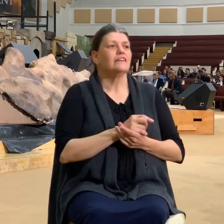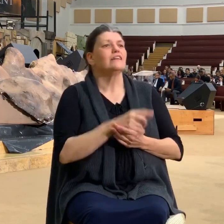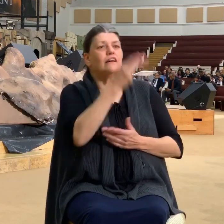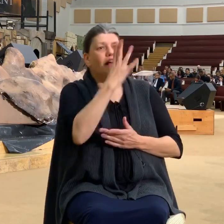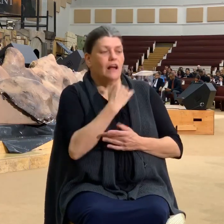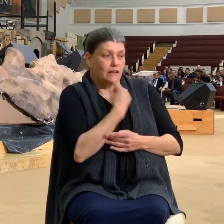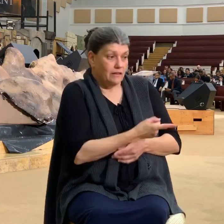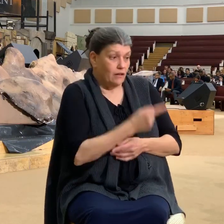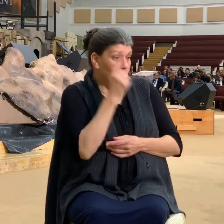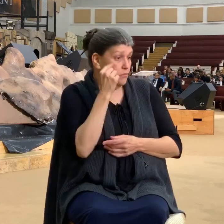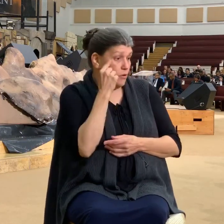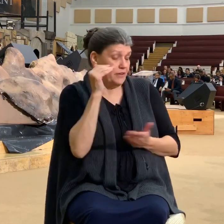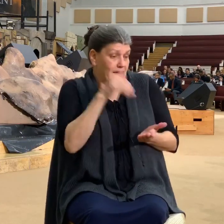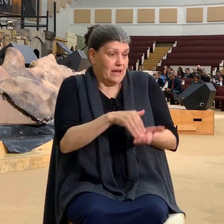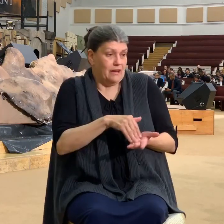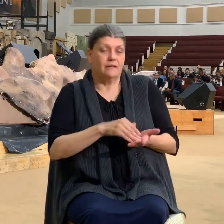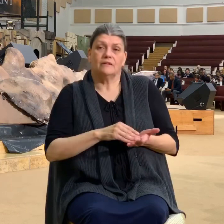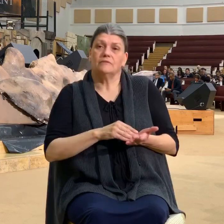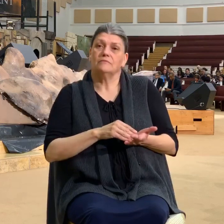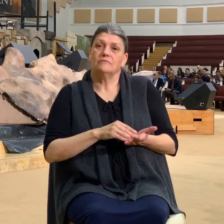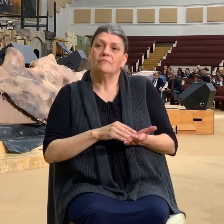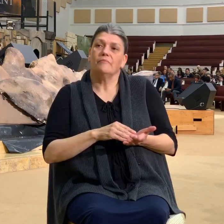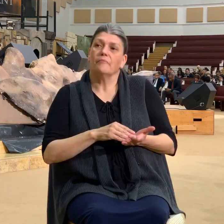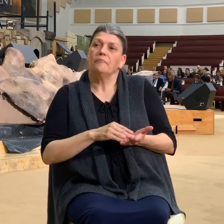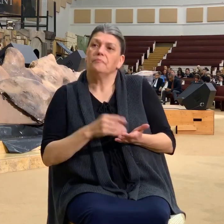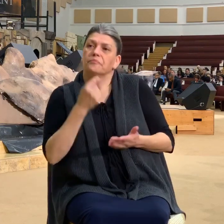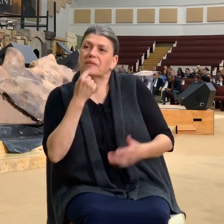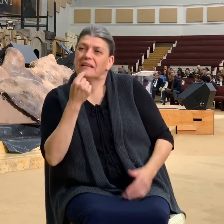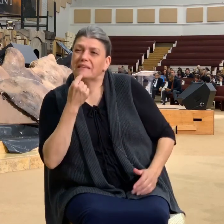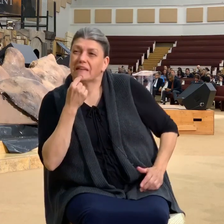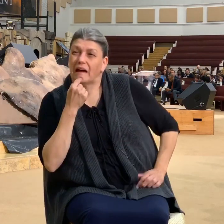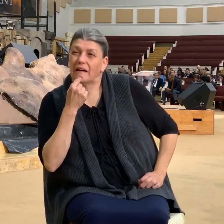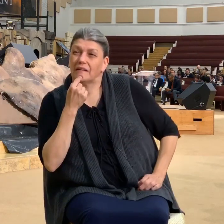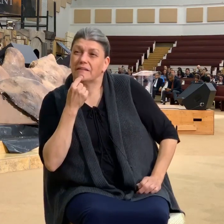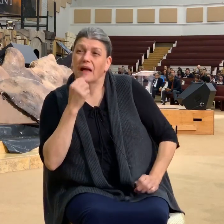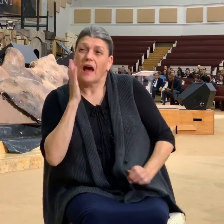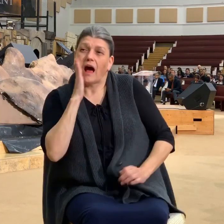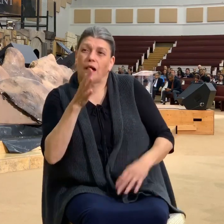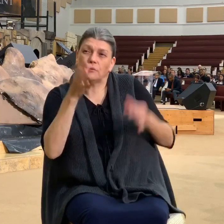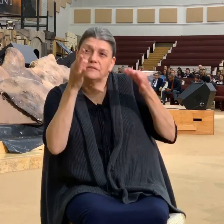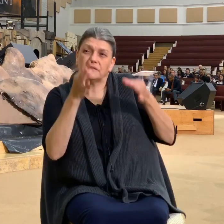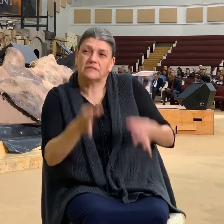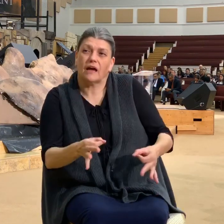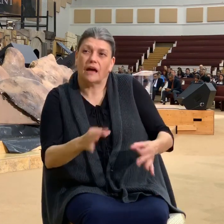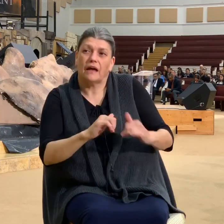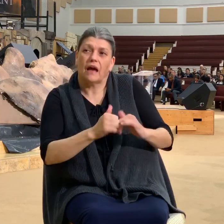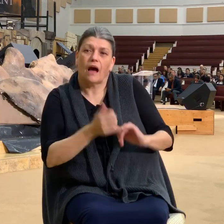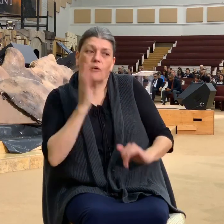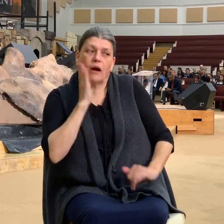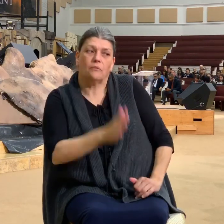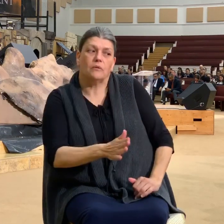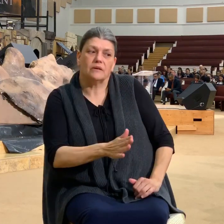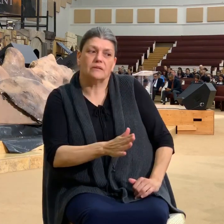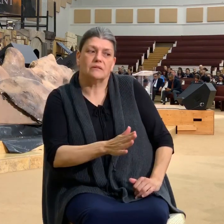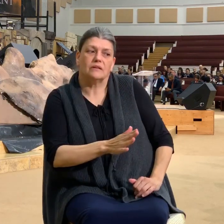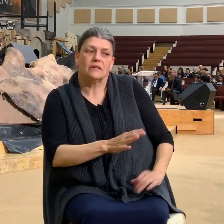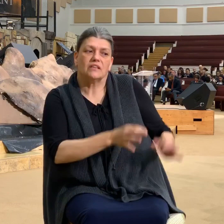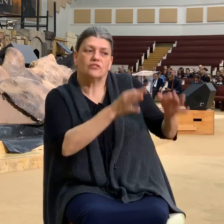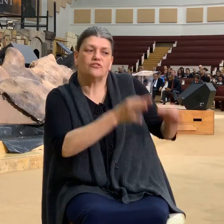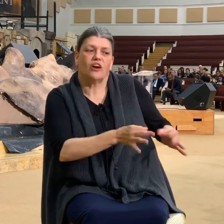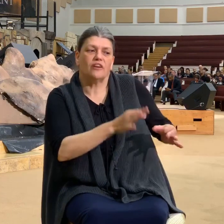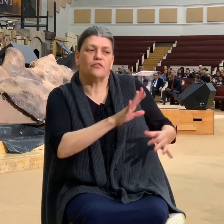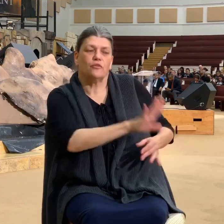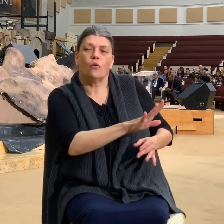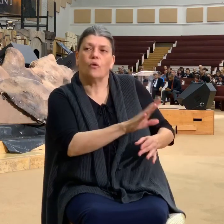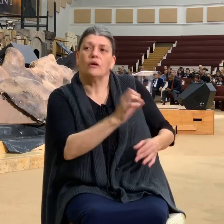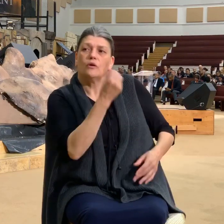again, he says, I'm going to determine how I'm going to treat your rebellion according